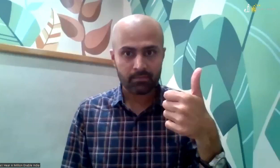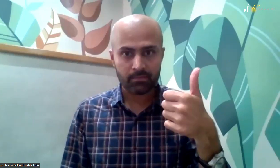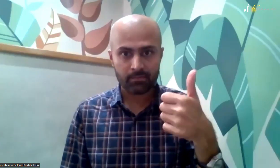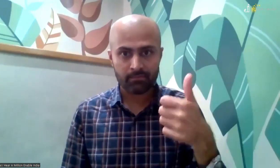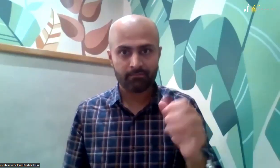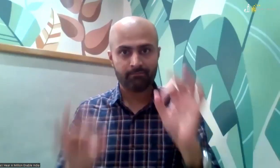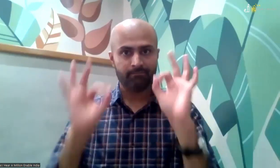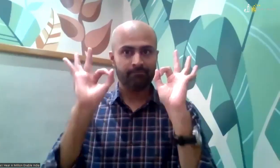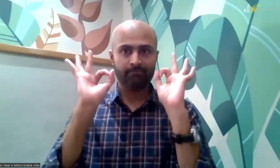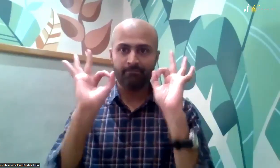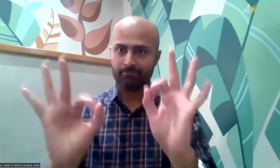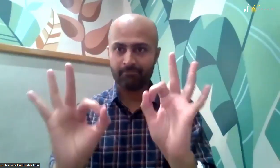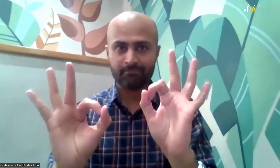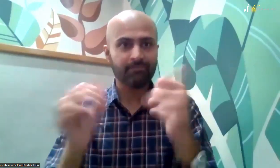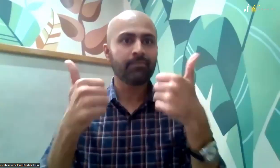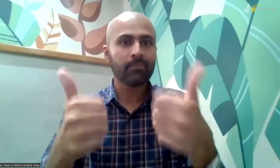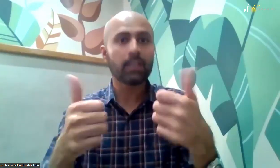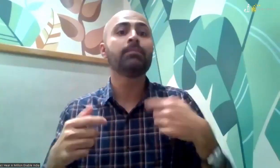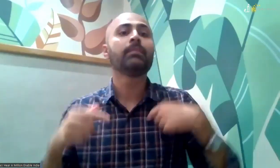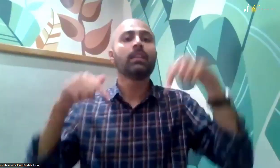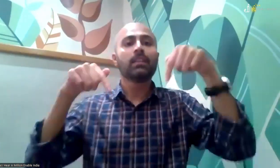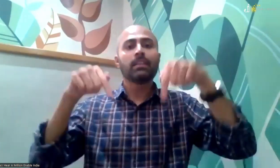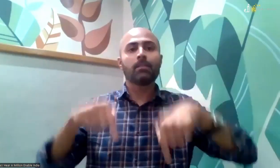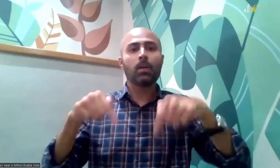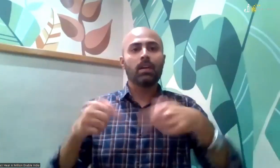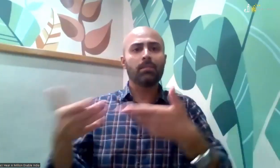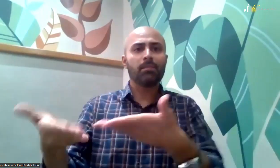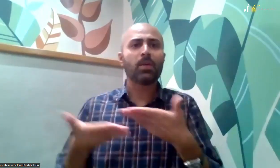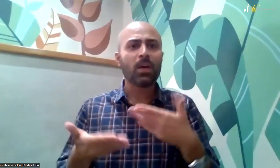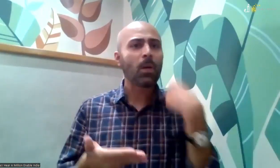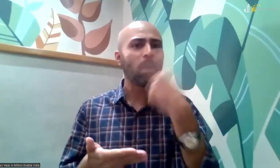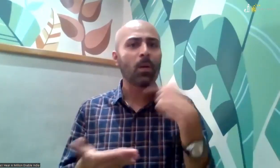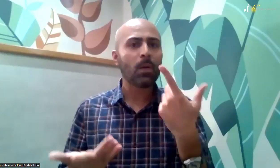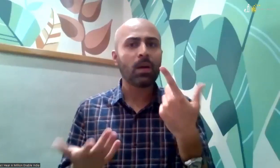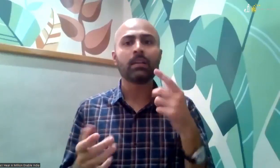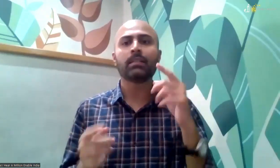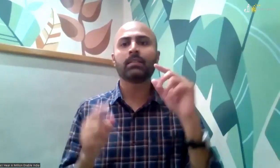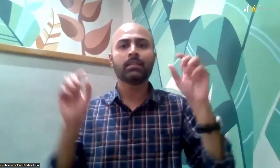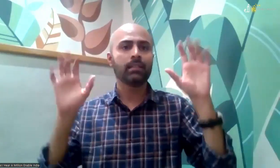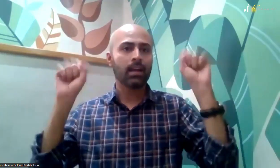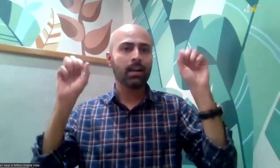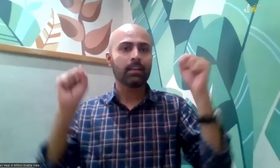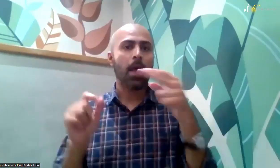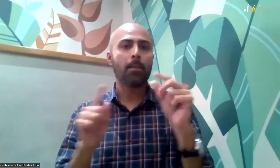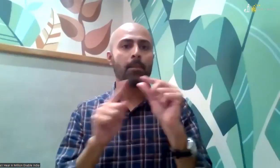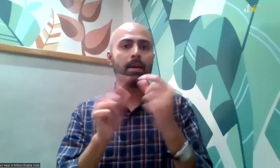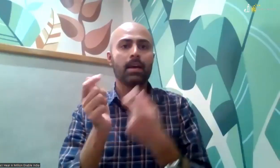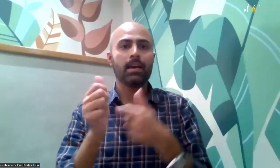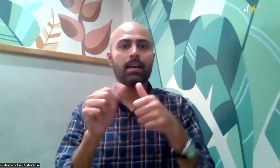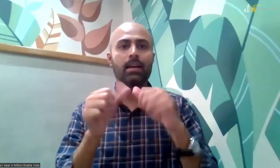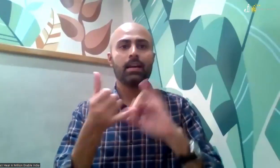spotlight people one by one. I hope that is okay with it, everybody. So today I would like to